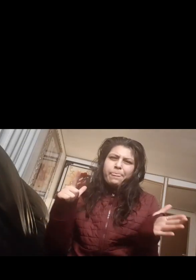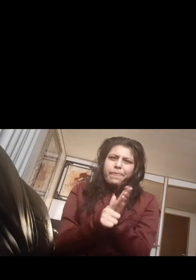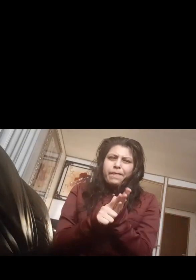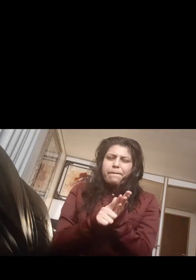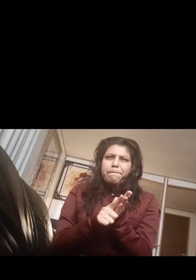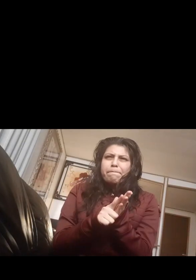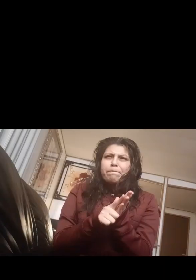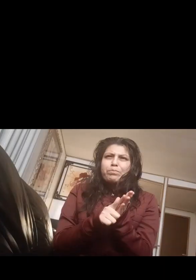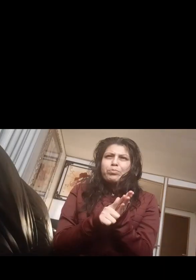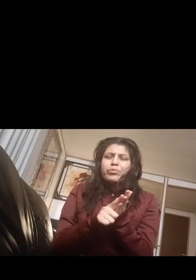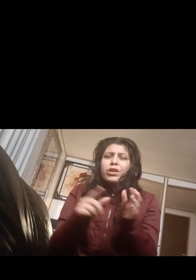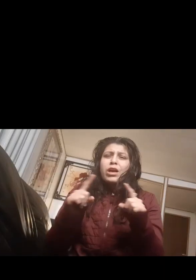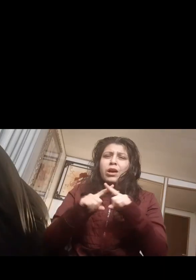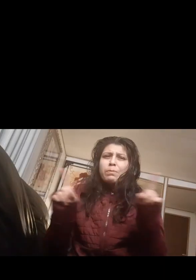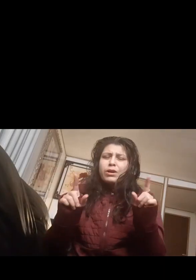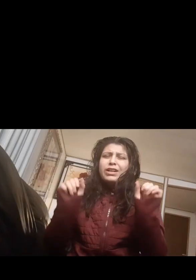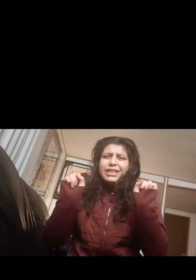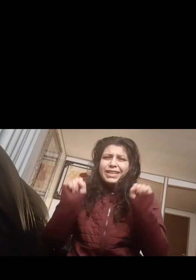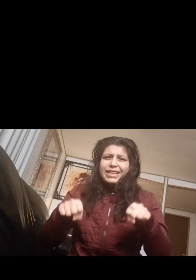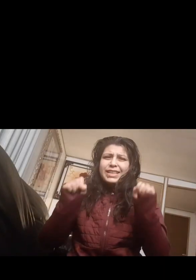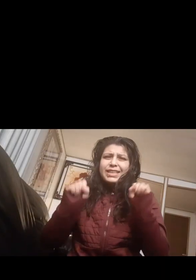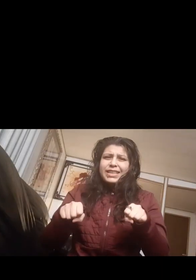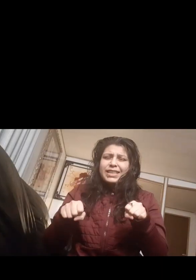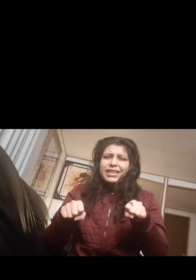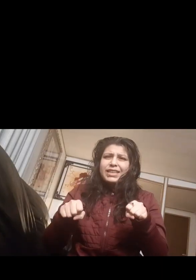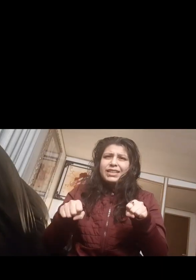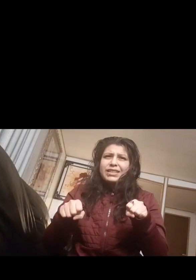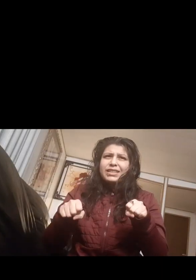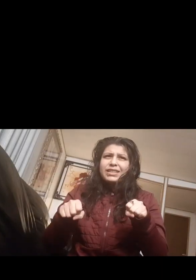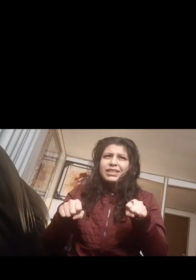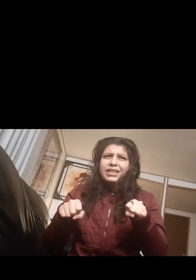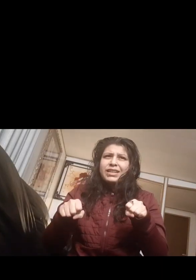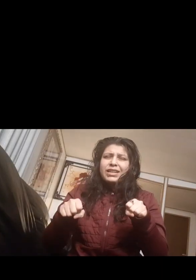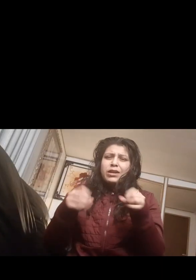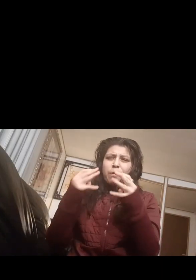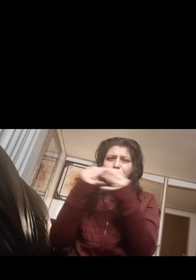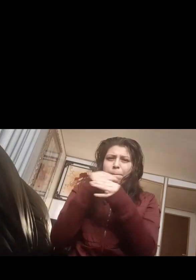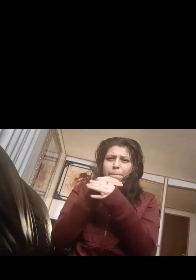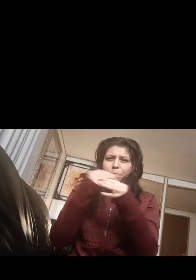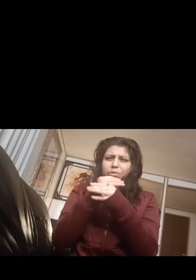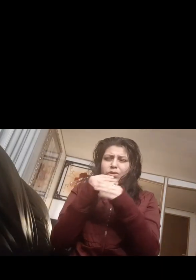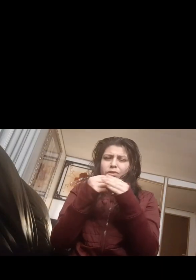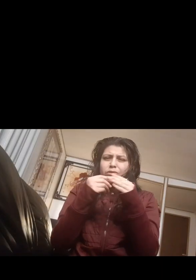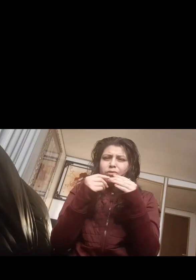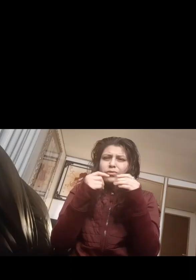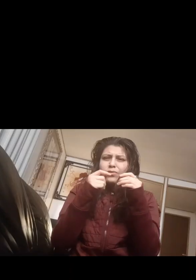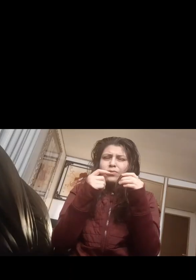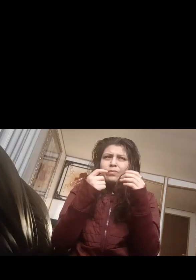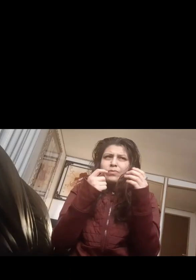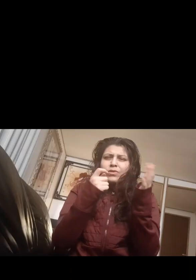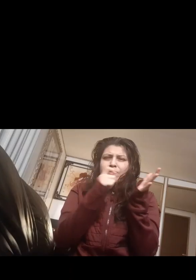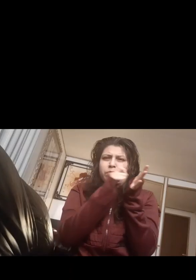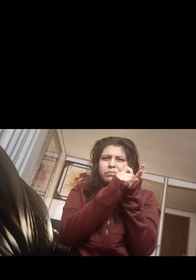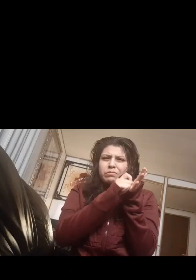ethnic groups in Mexico that descend from all forms